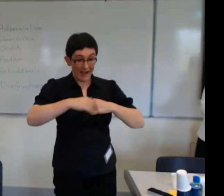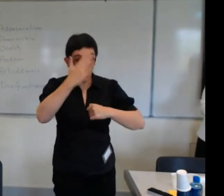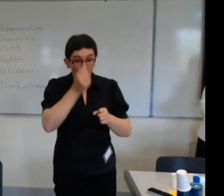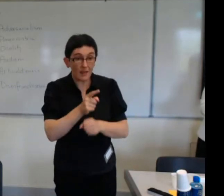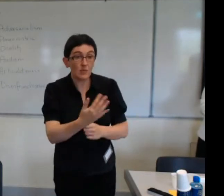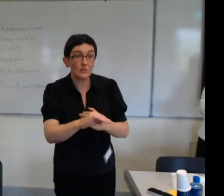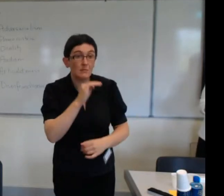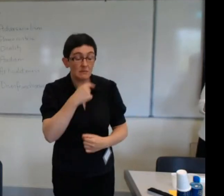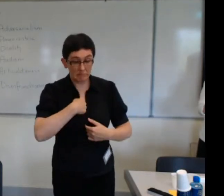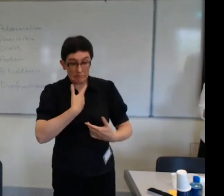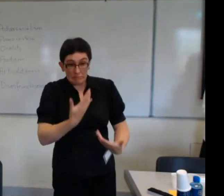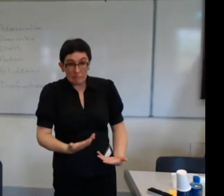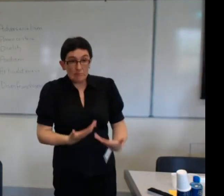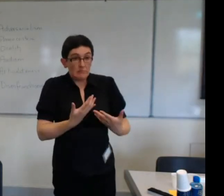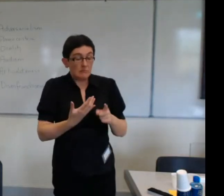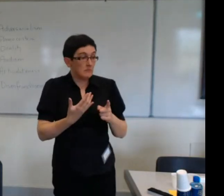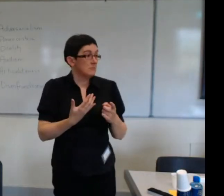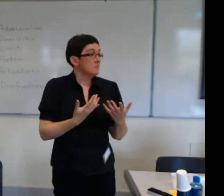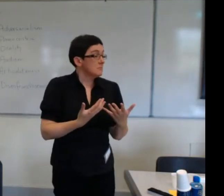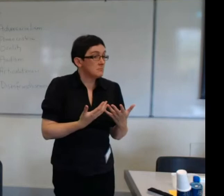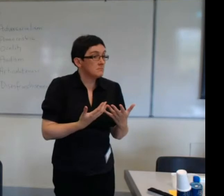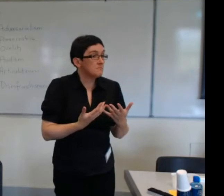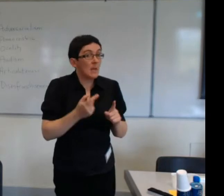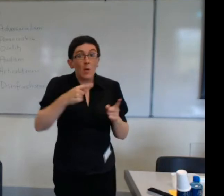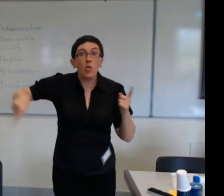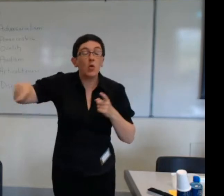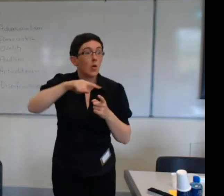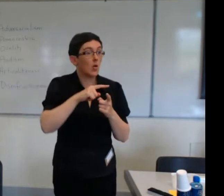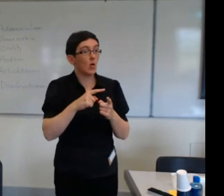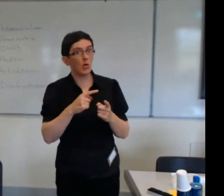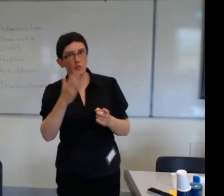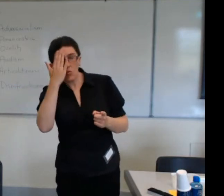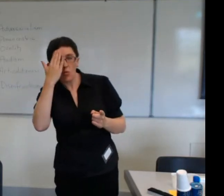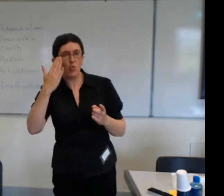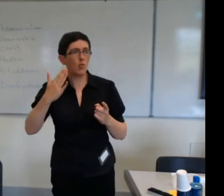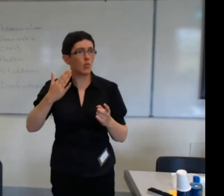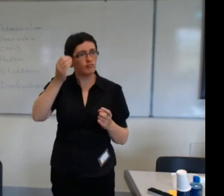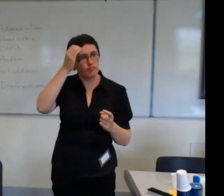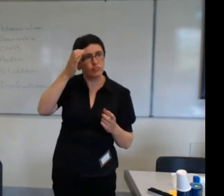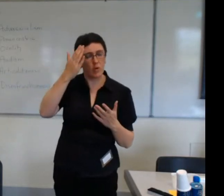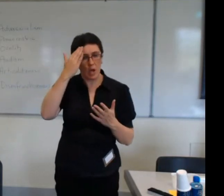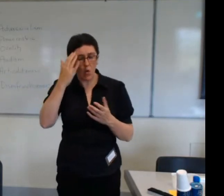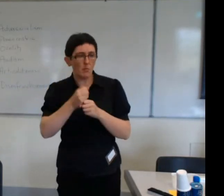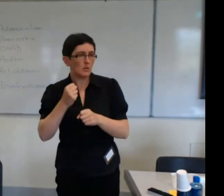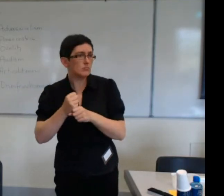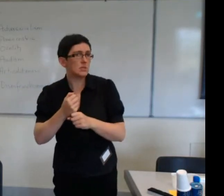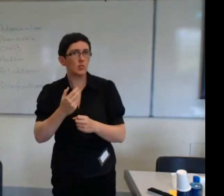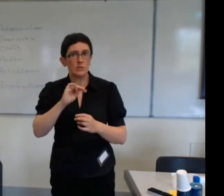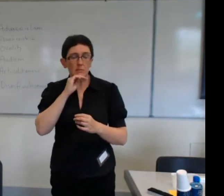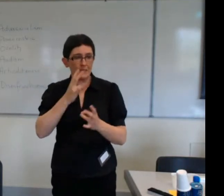means relative to what does, you know, somebody else who's very streetwise maybe know what it means, what these things